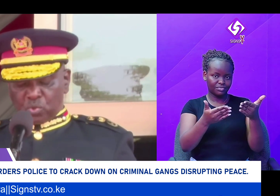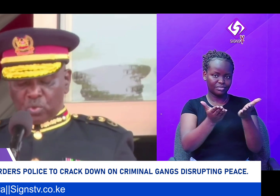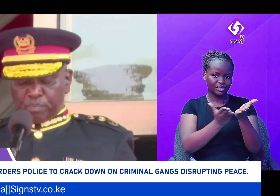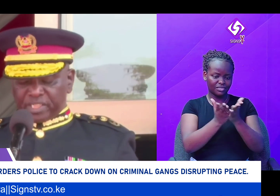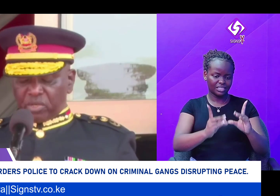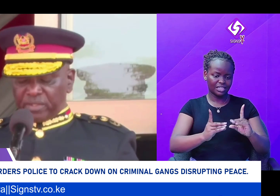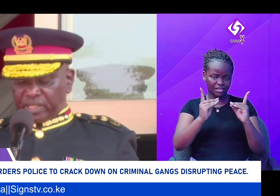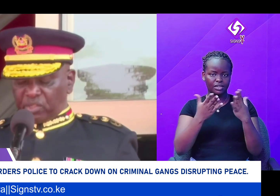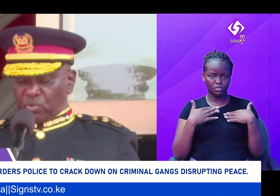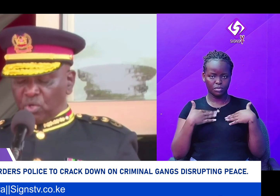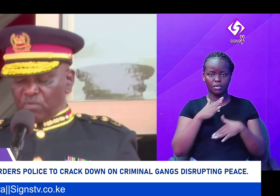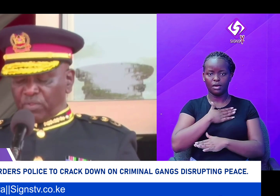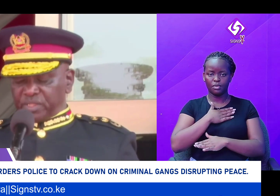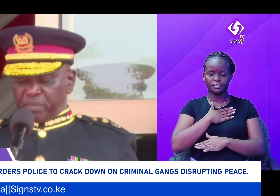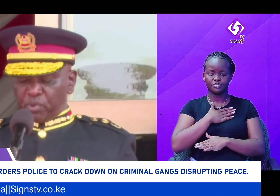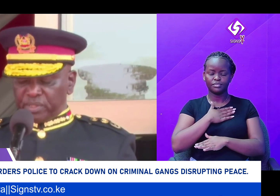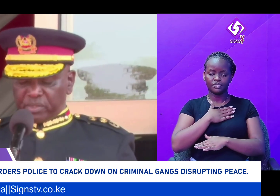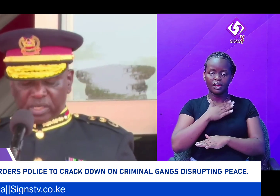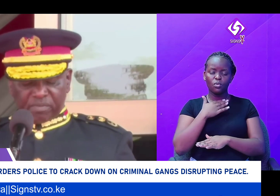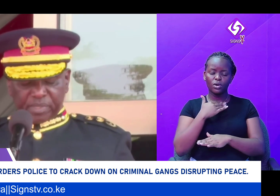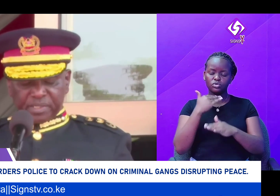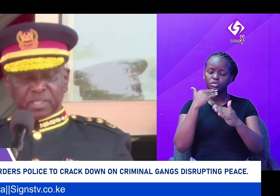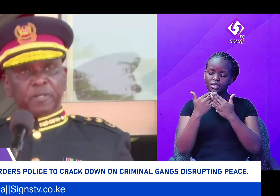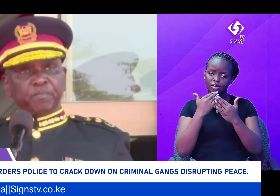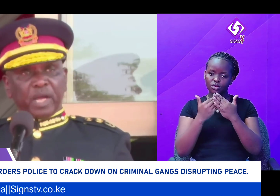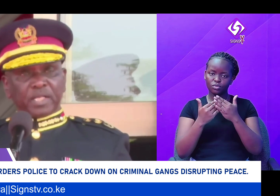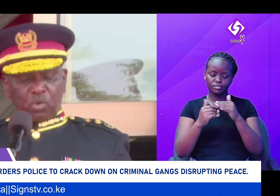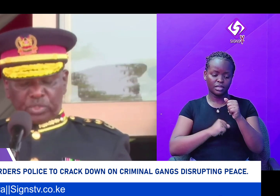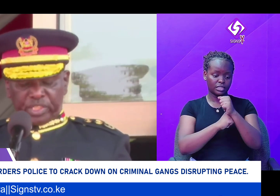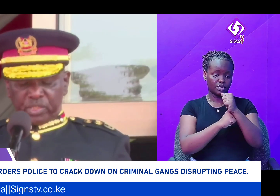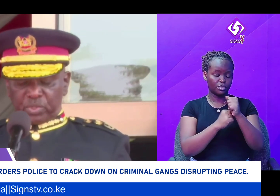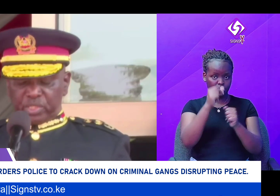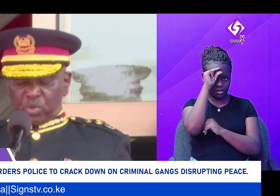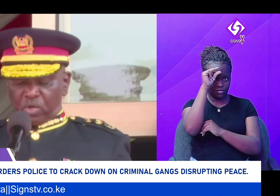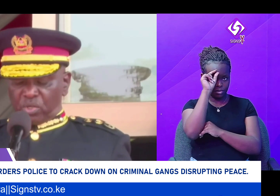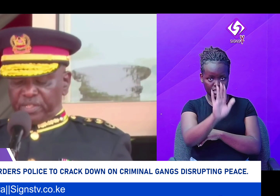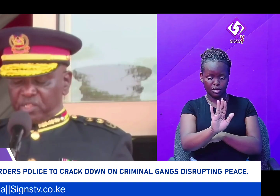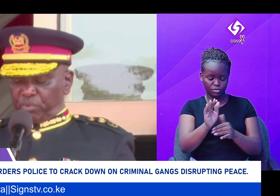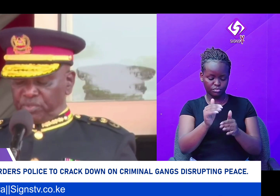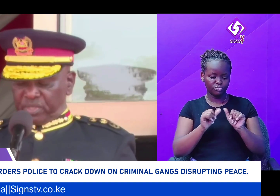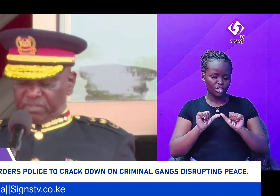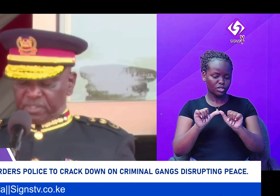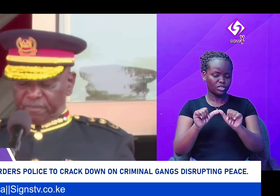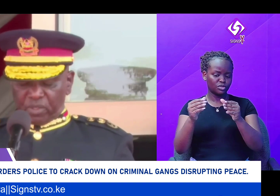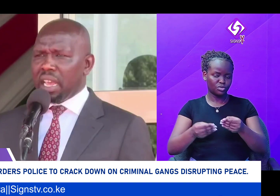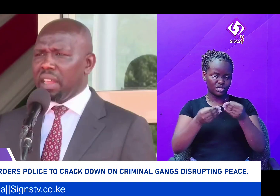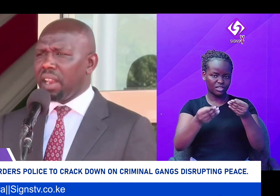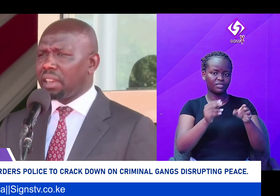to particularly thank you for the support that your government has continued to accord the National Police Service. In the next